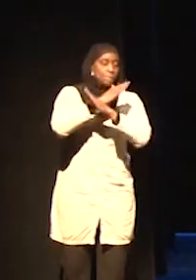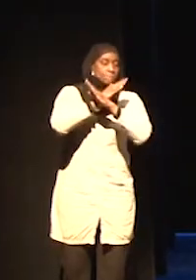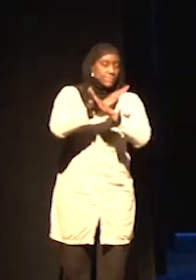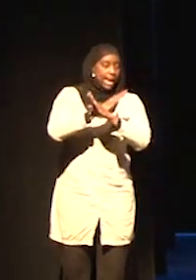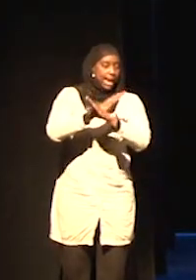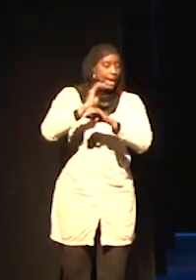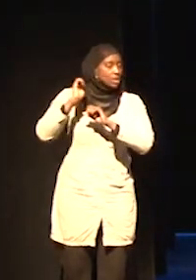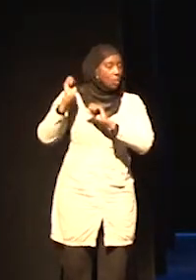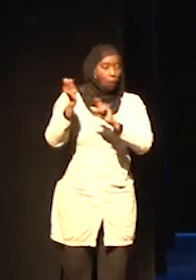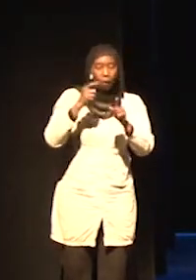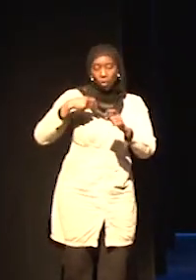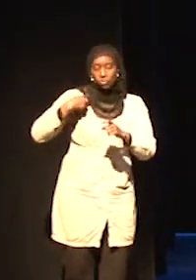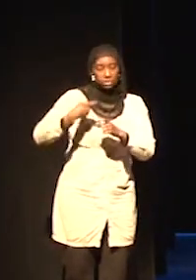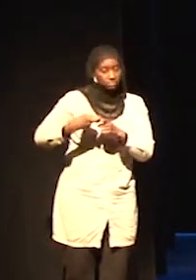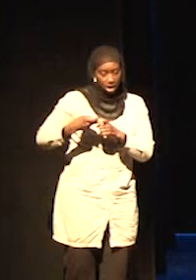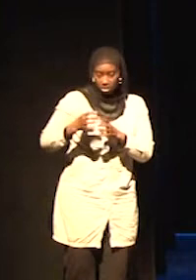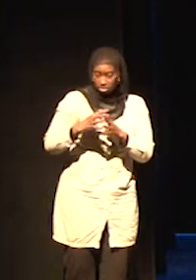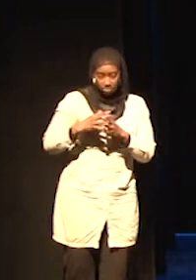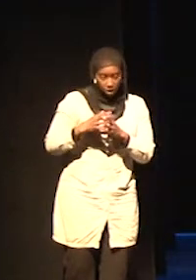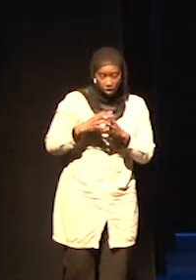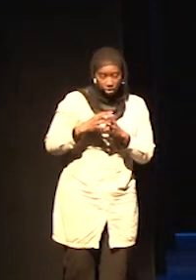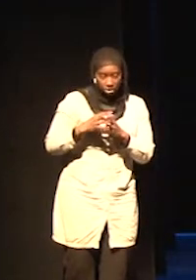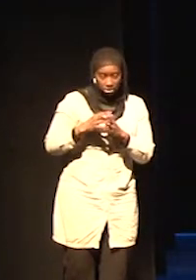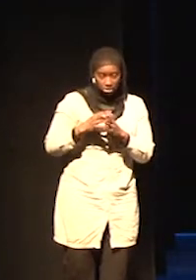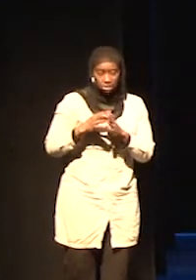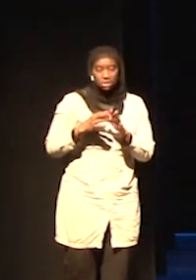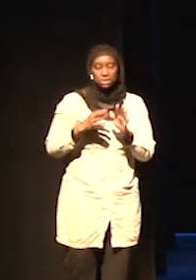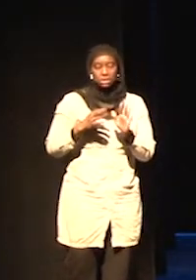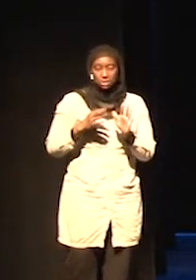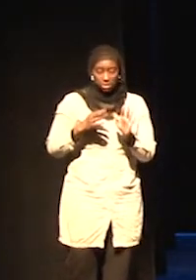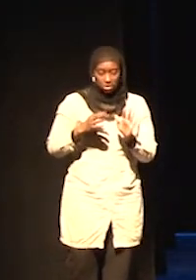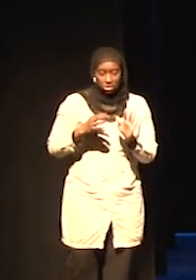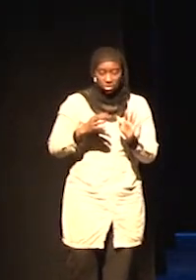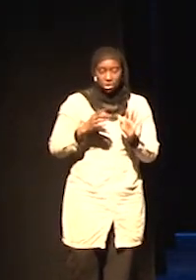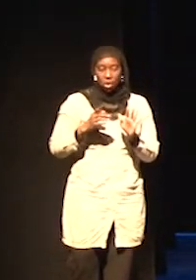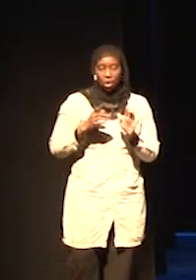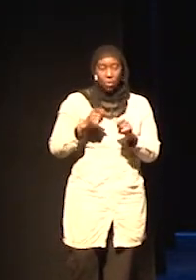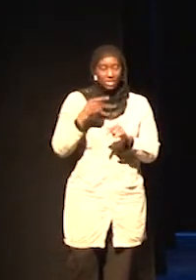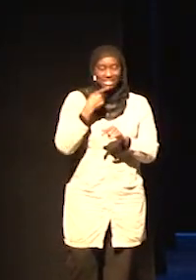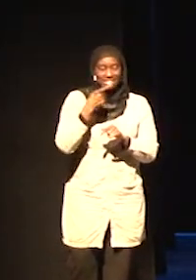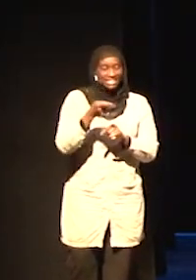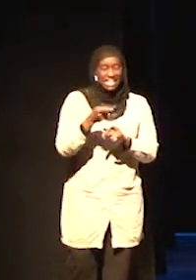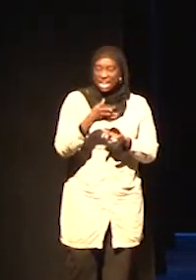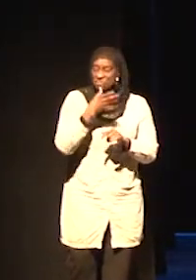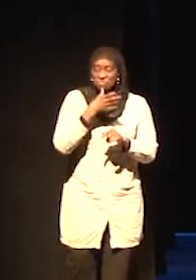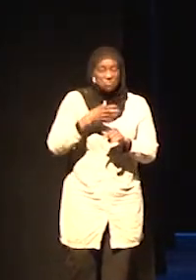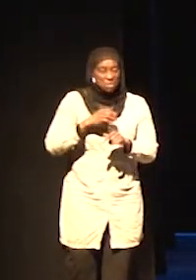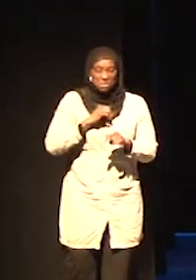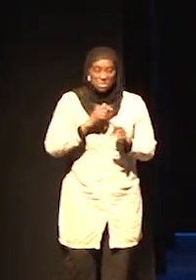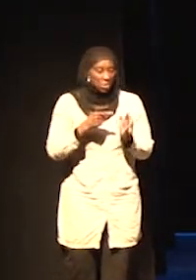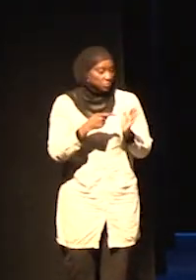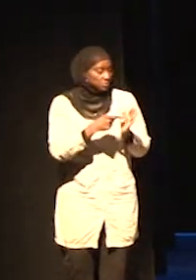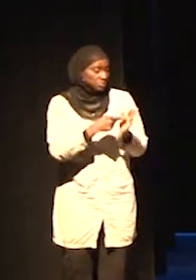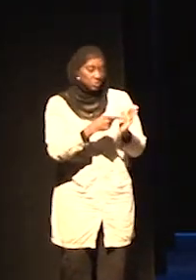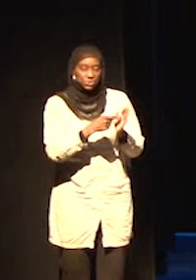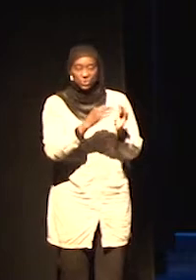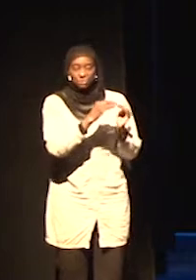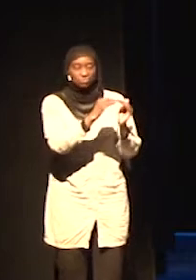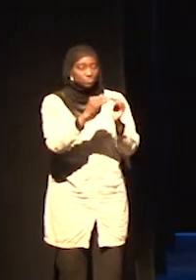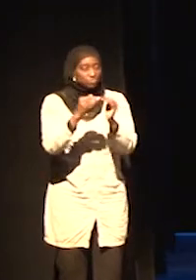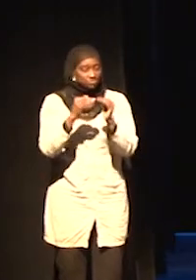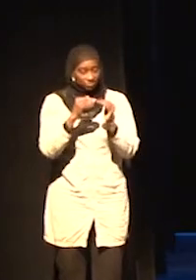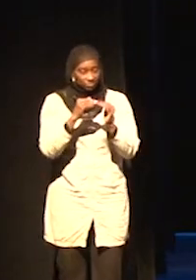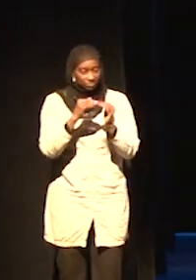The judges are not impartial. The women don't deserve equal dignity. It was under